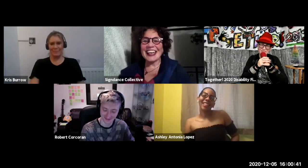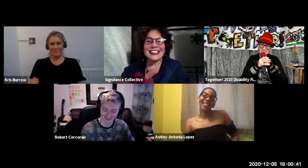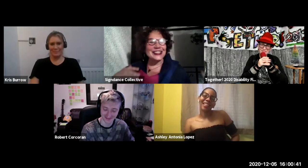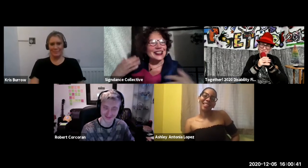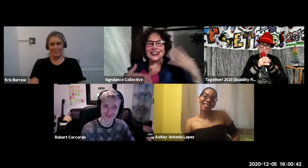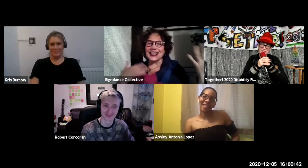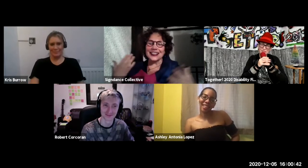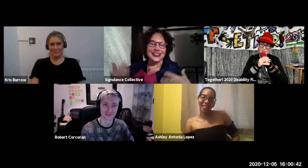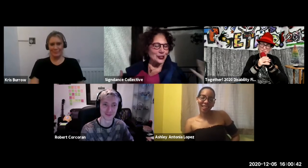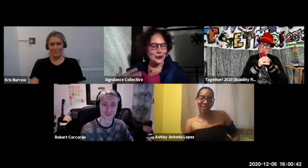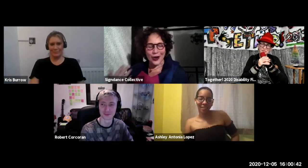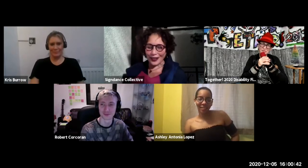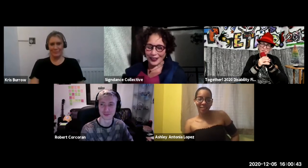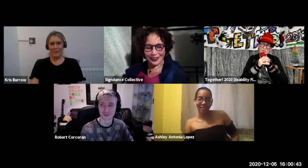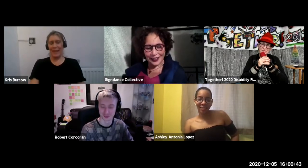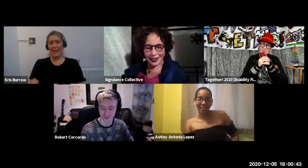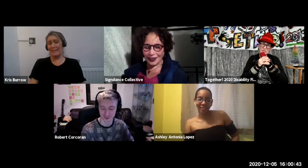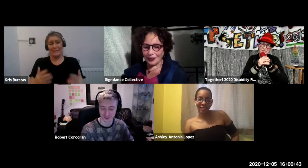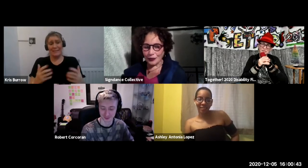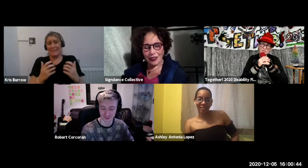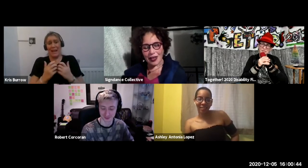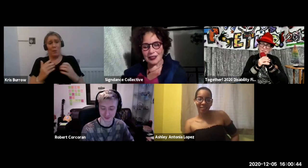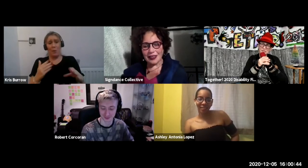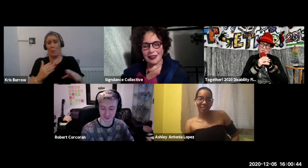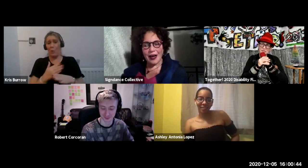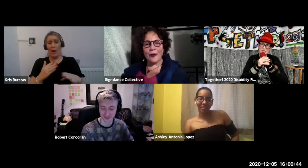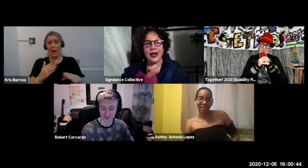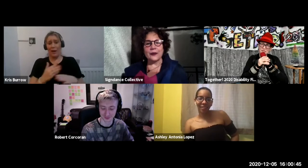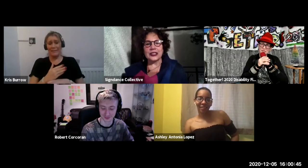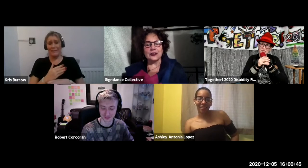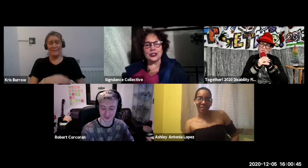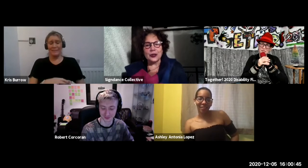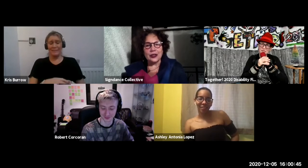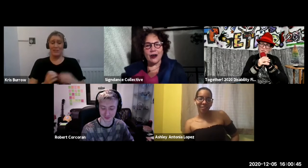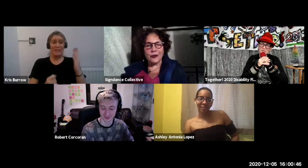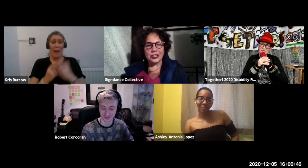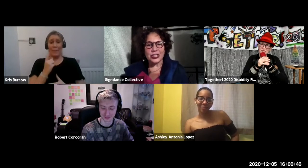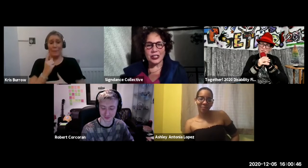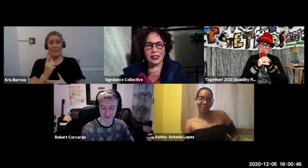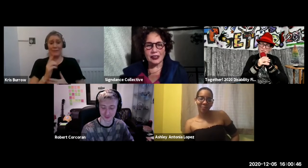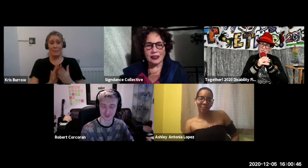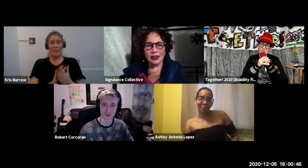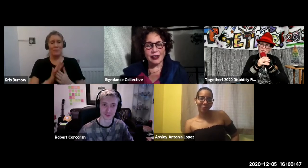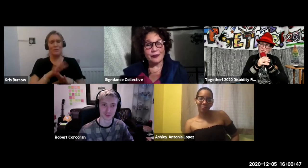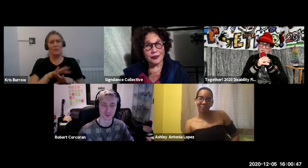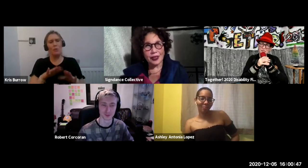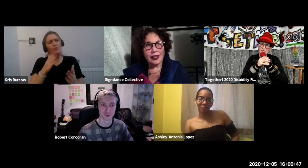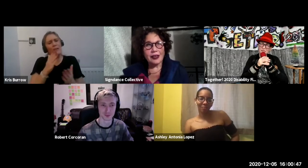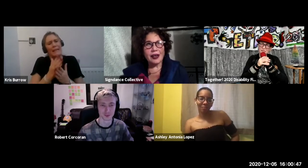and things just work with us in that way. We don't do a lot of auditioning.